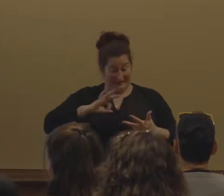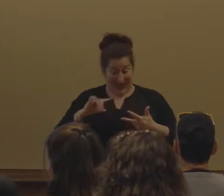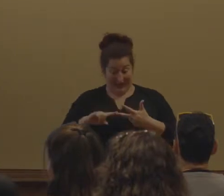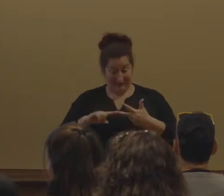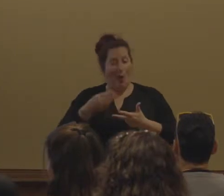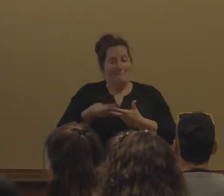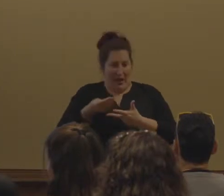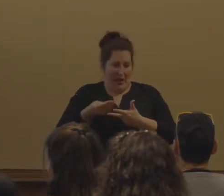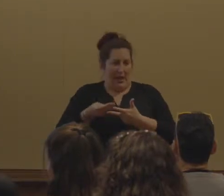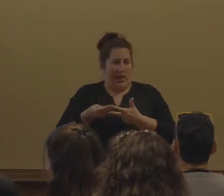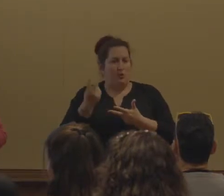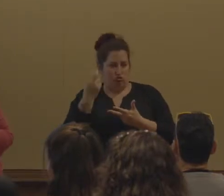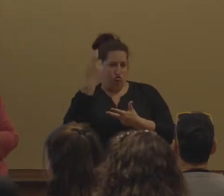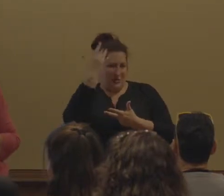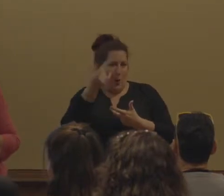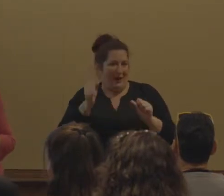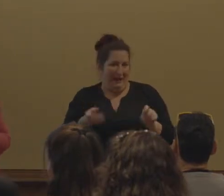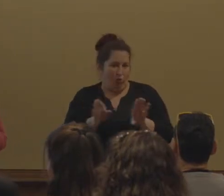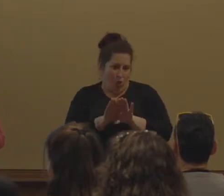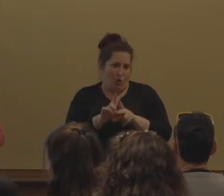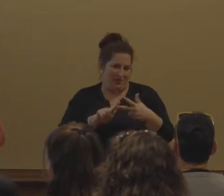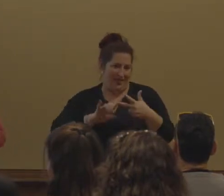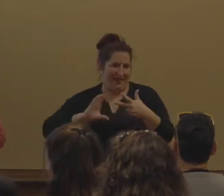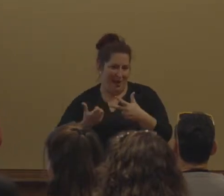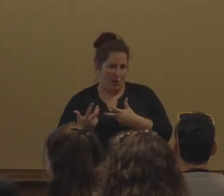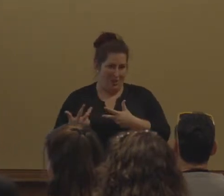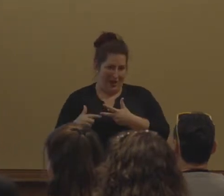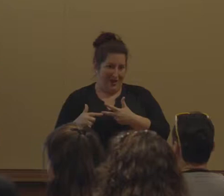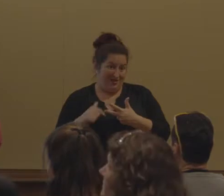money, Yeah. okay, and we have limited resources.